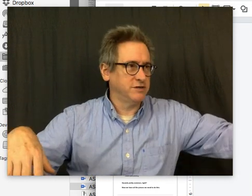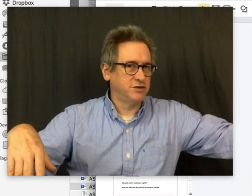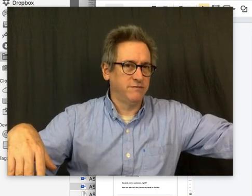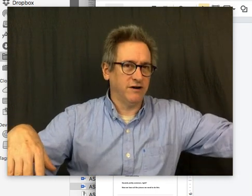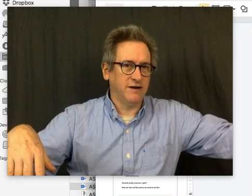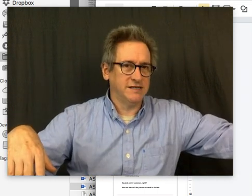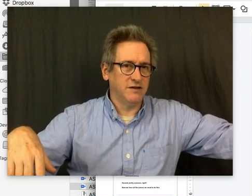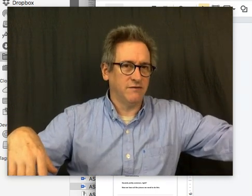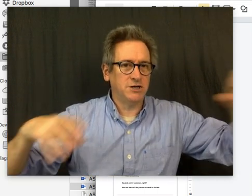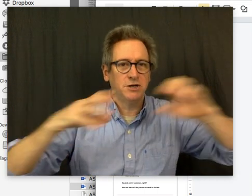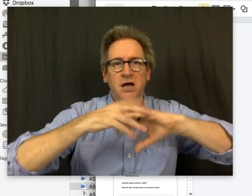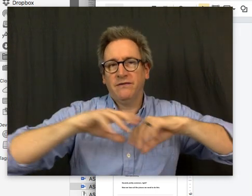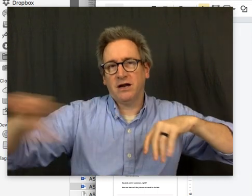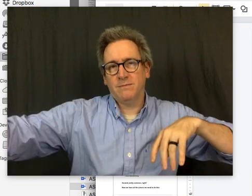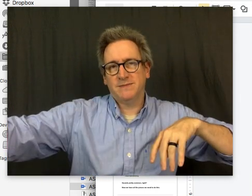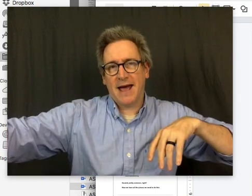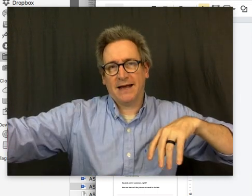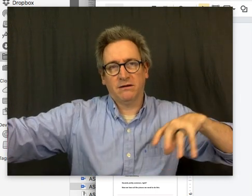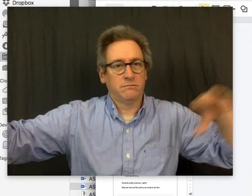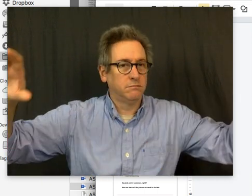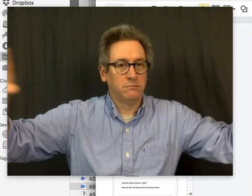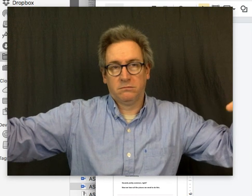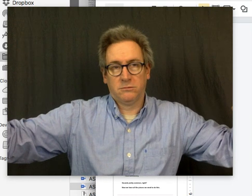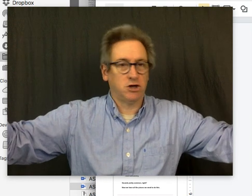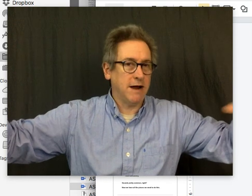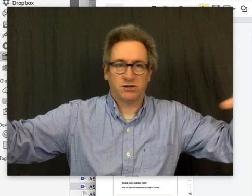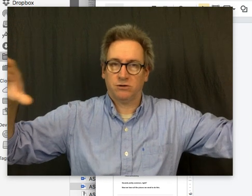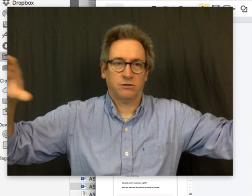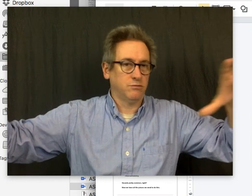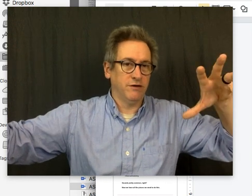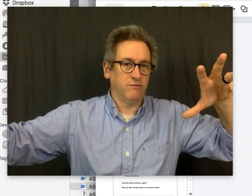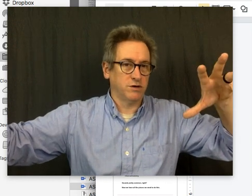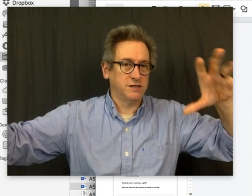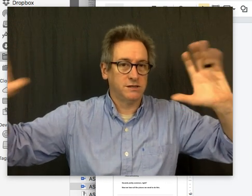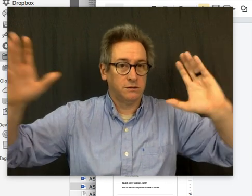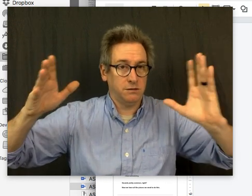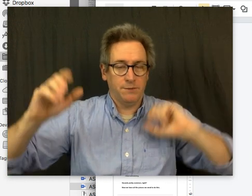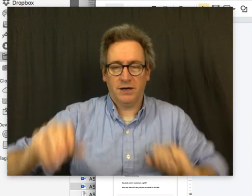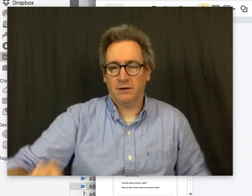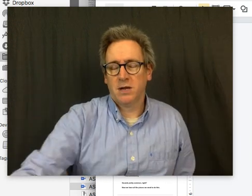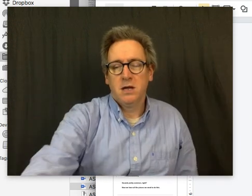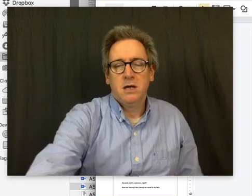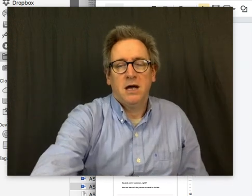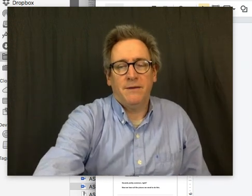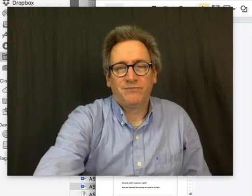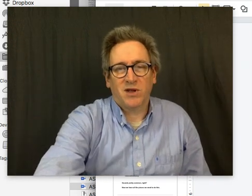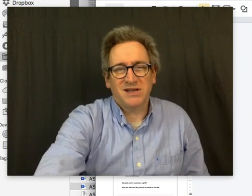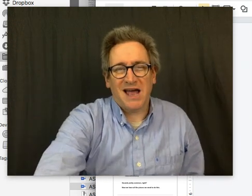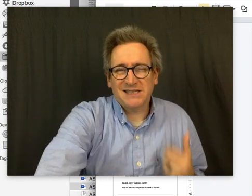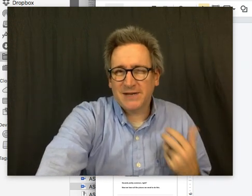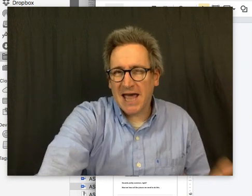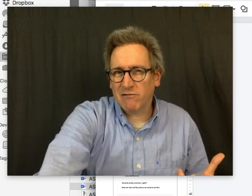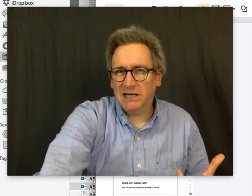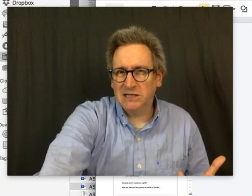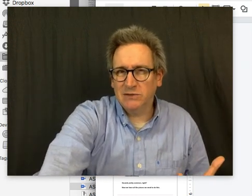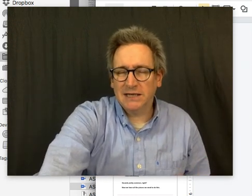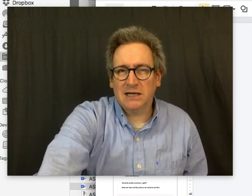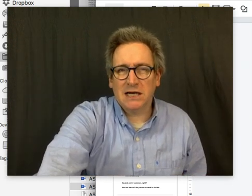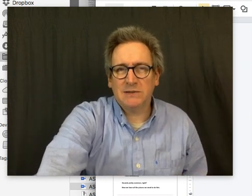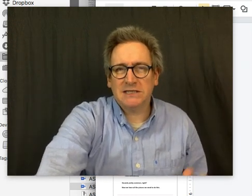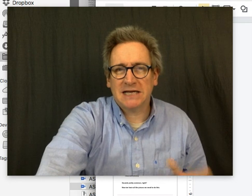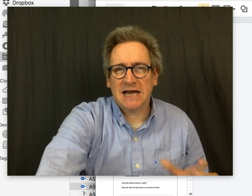goes and verifies the information, then comes back and corrects or reinforces the opinion. So you can't really do